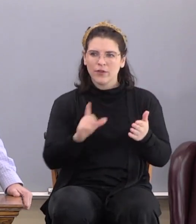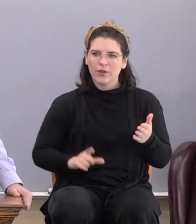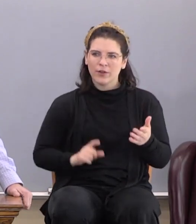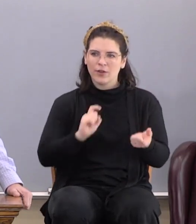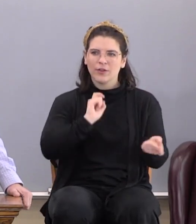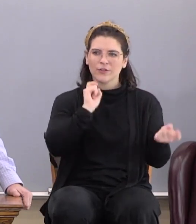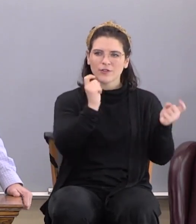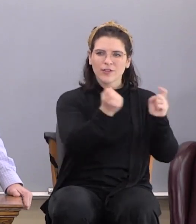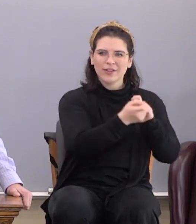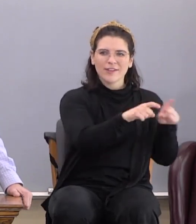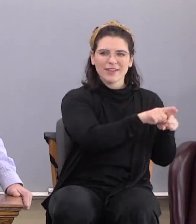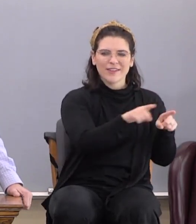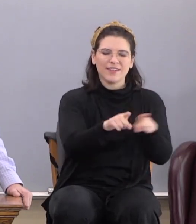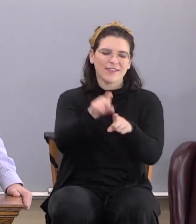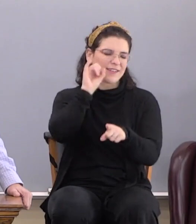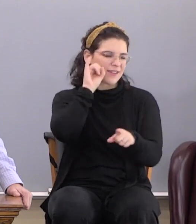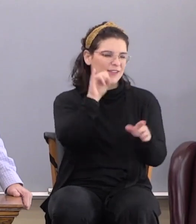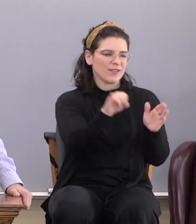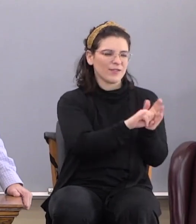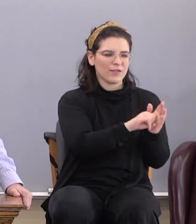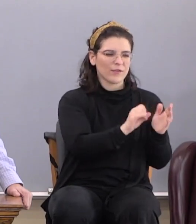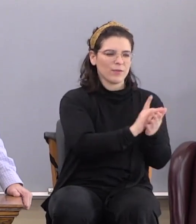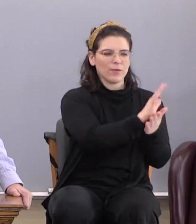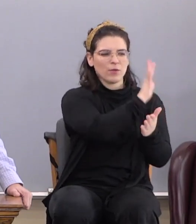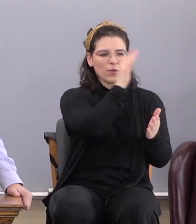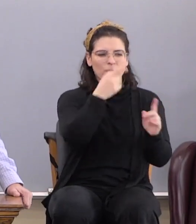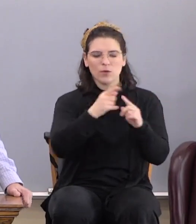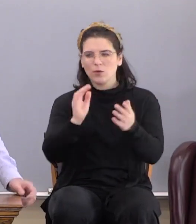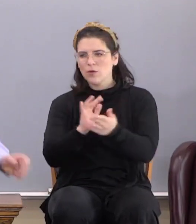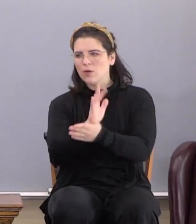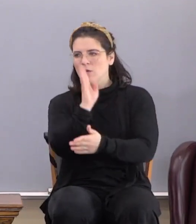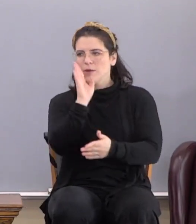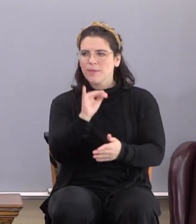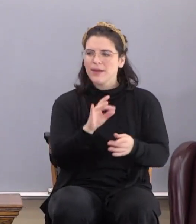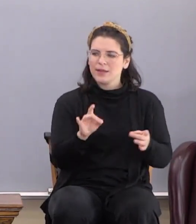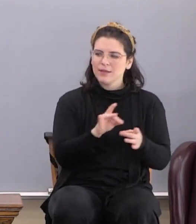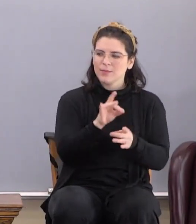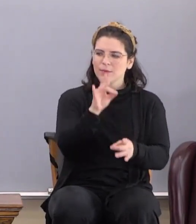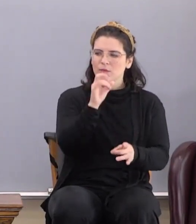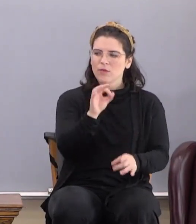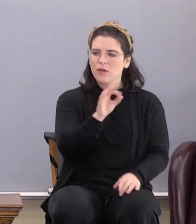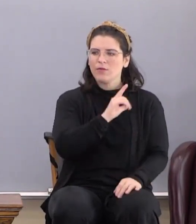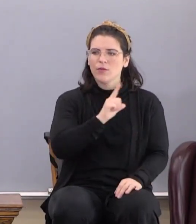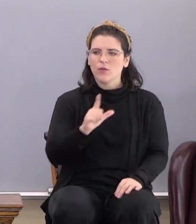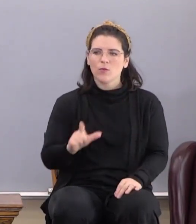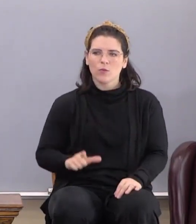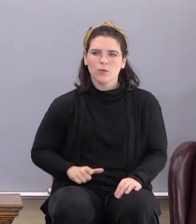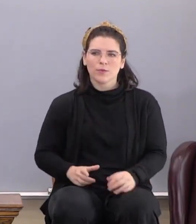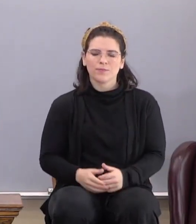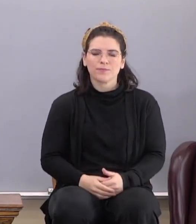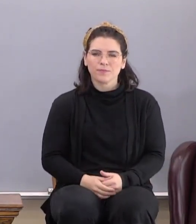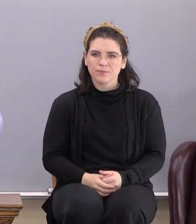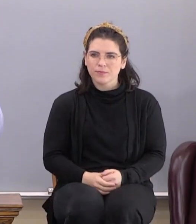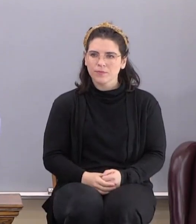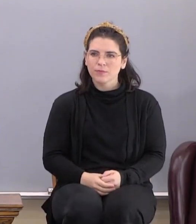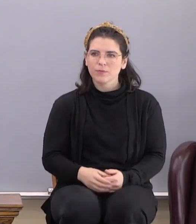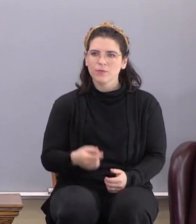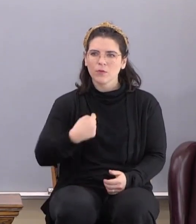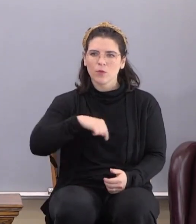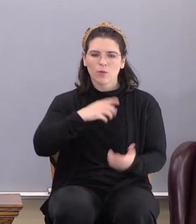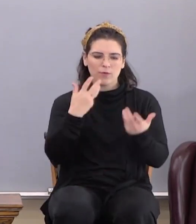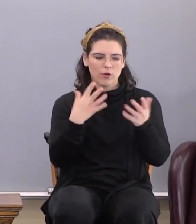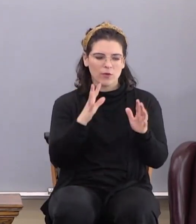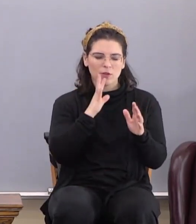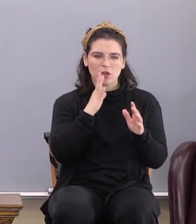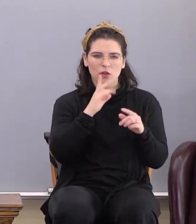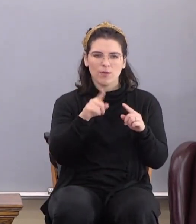from glory to glory, even as by the Spirit of the Lord. So we have already dealt with what's going on in the